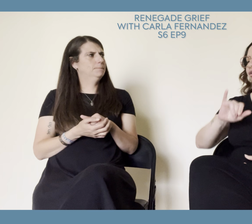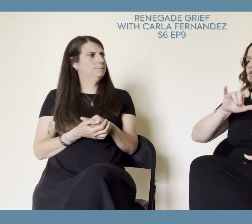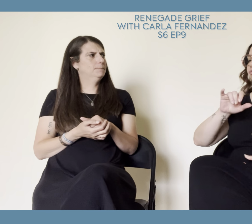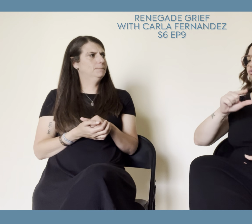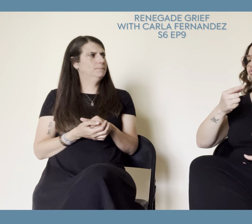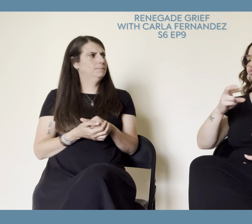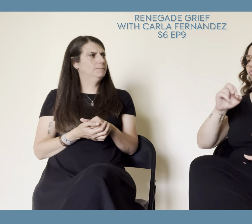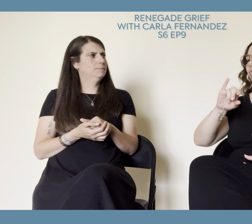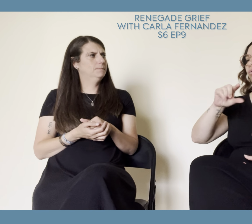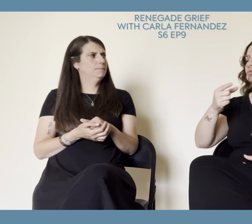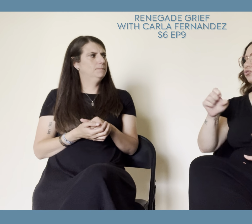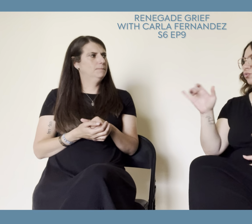name? José.